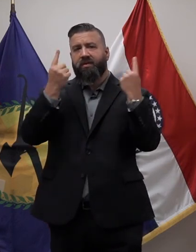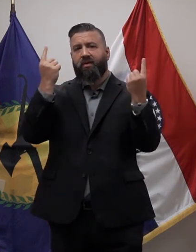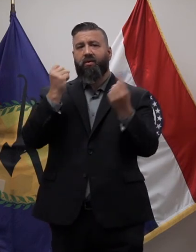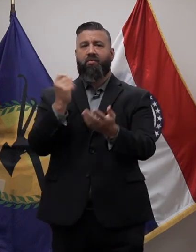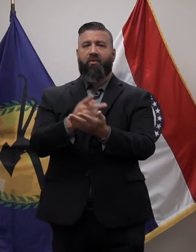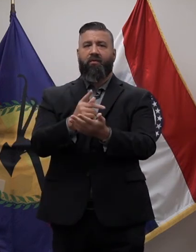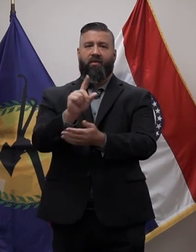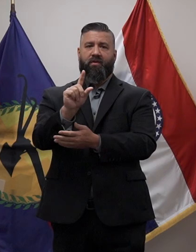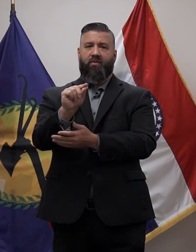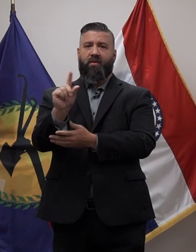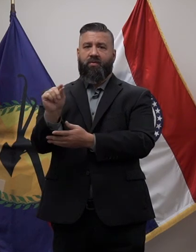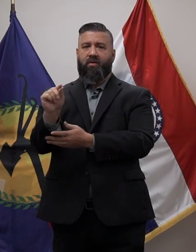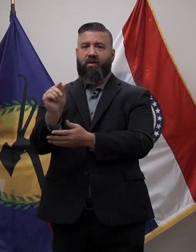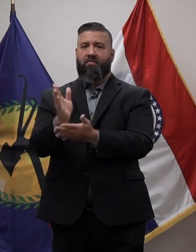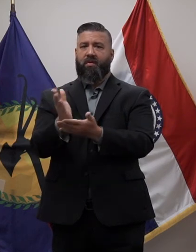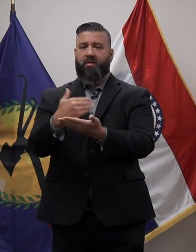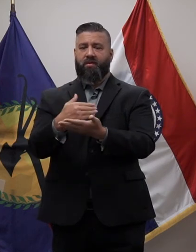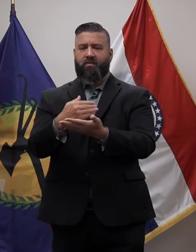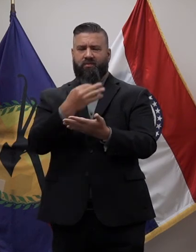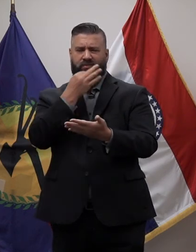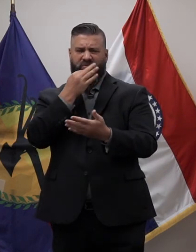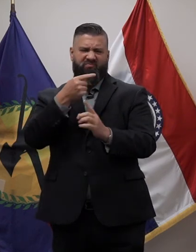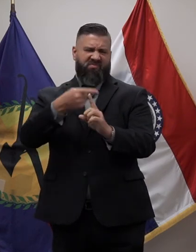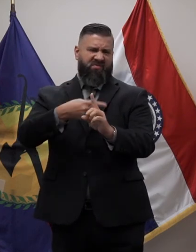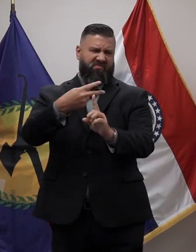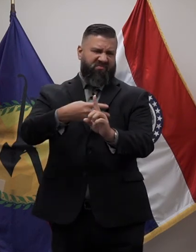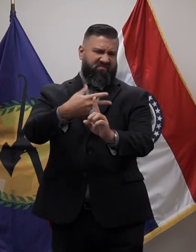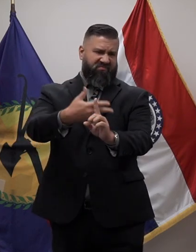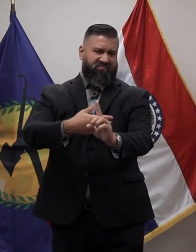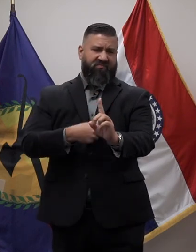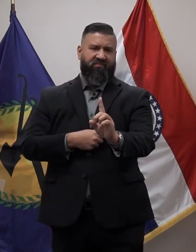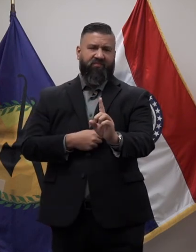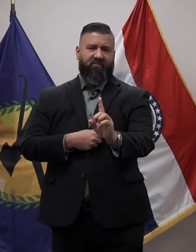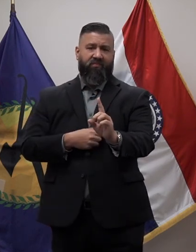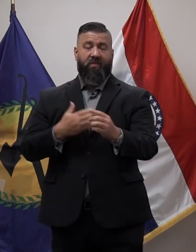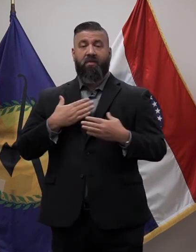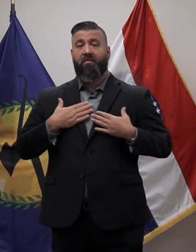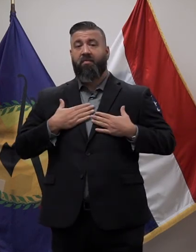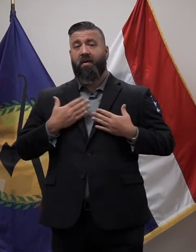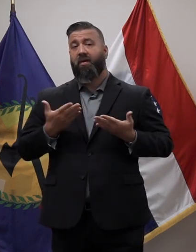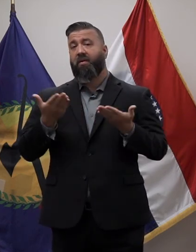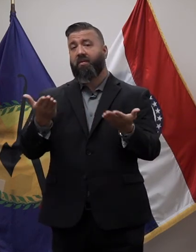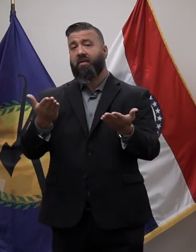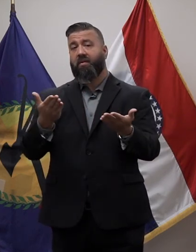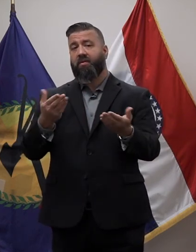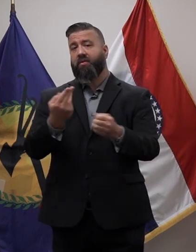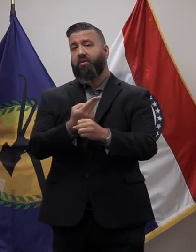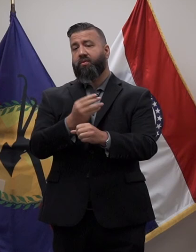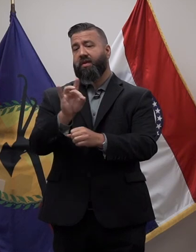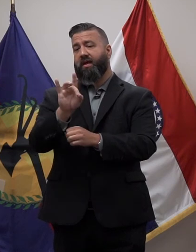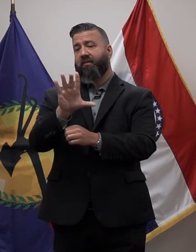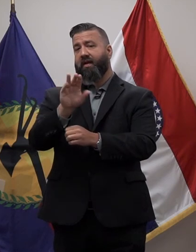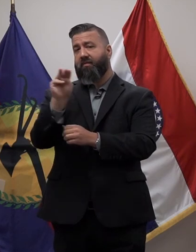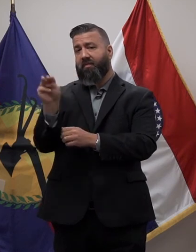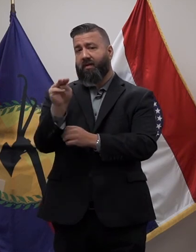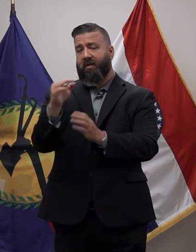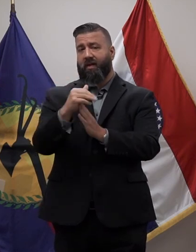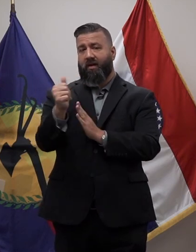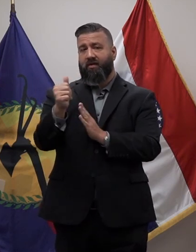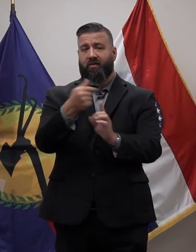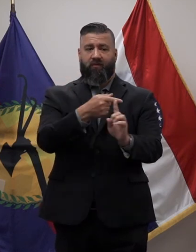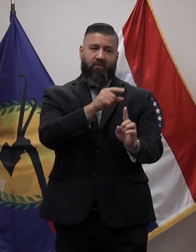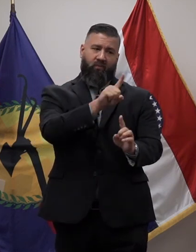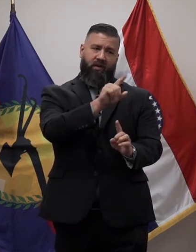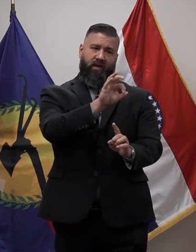approve the 2020 budget over the next couple of months. My recommendation was to use $85 million of the